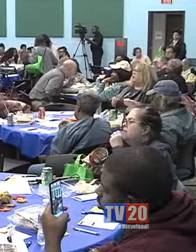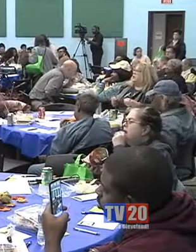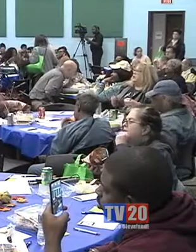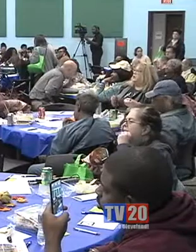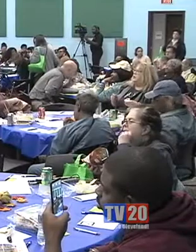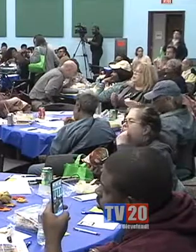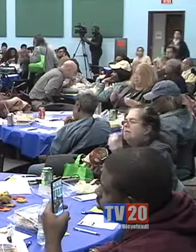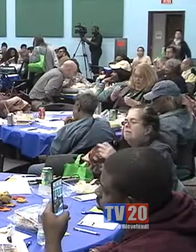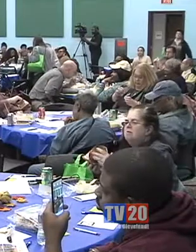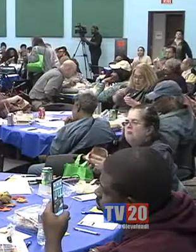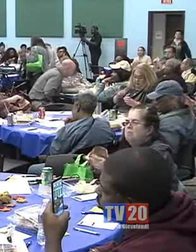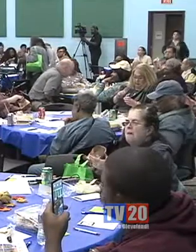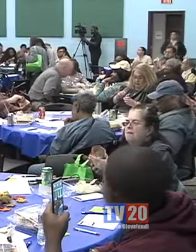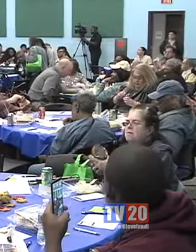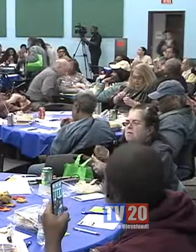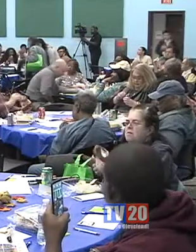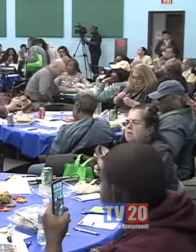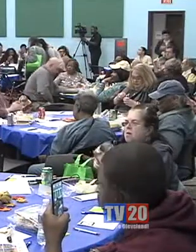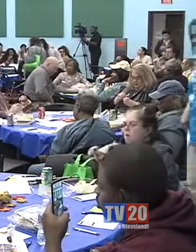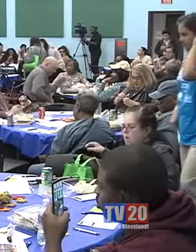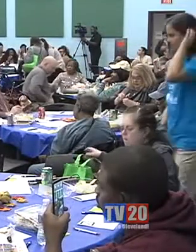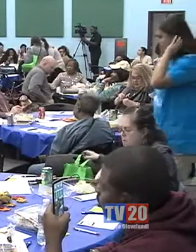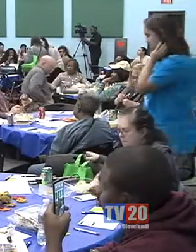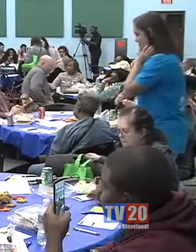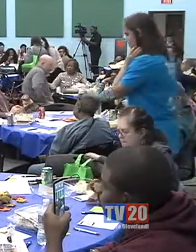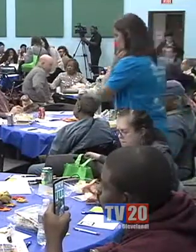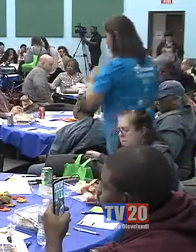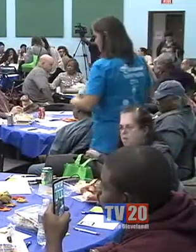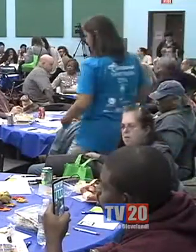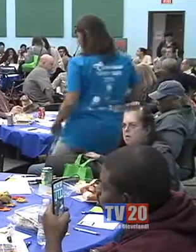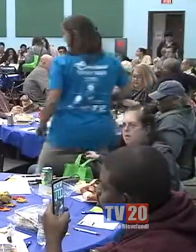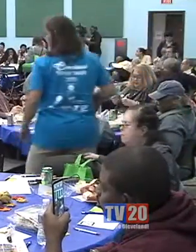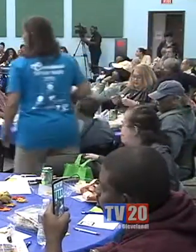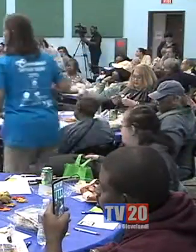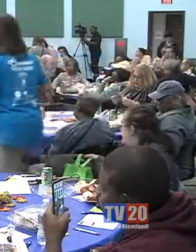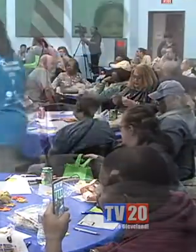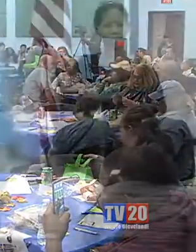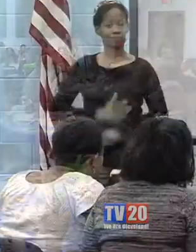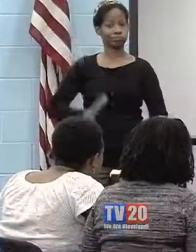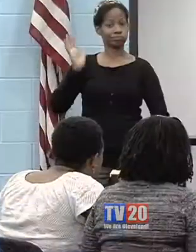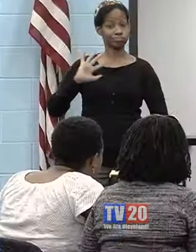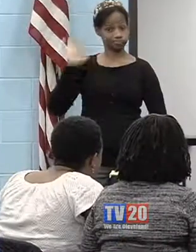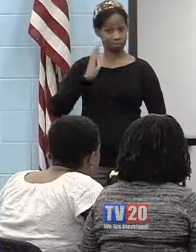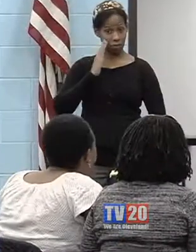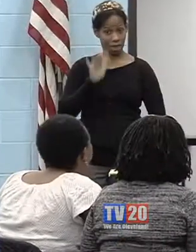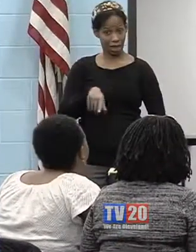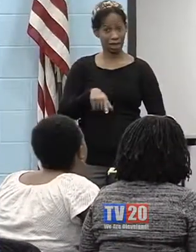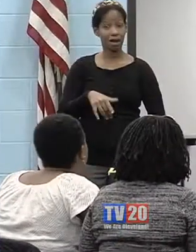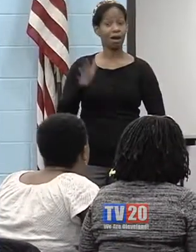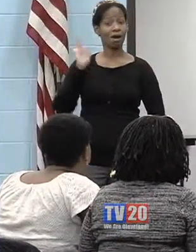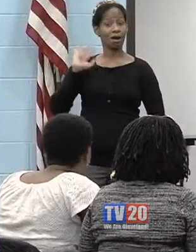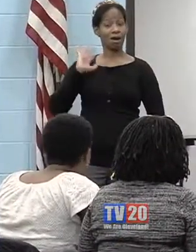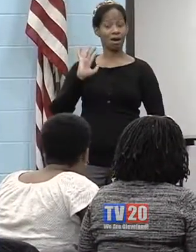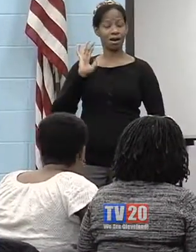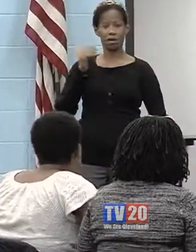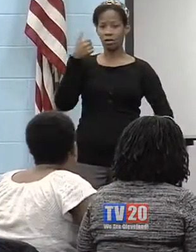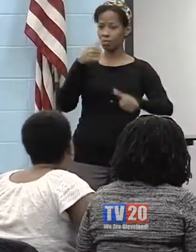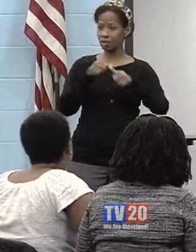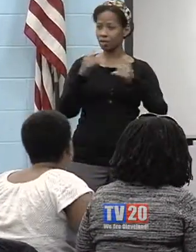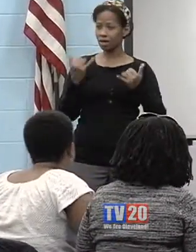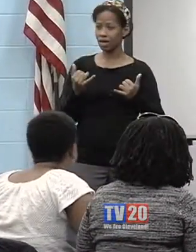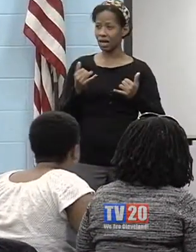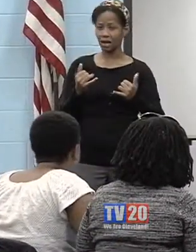anchor. It was built as a merchant marine hospital, and then many people might remember it